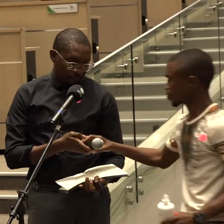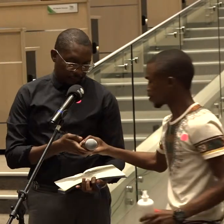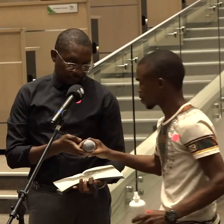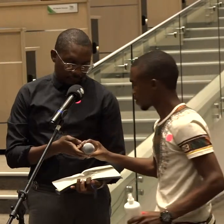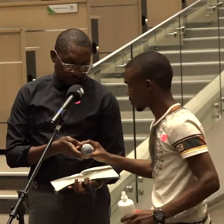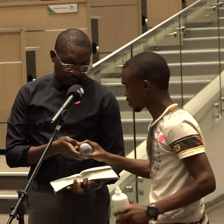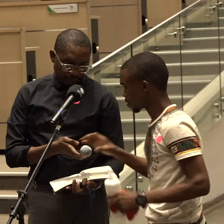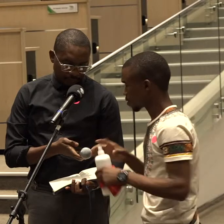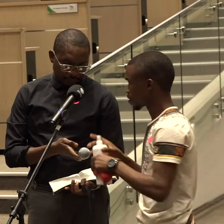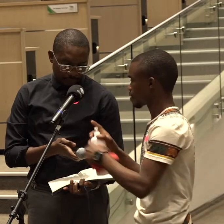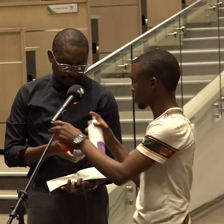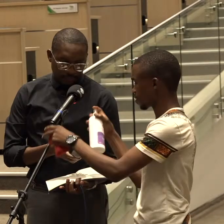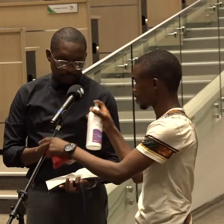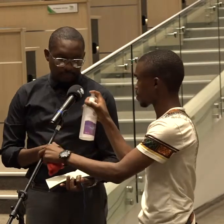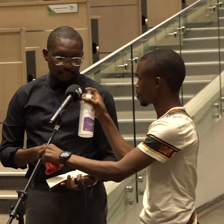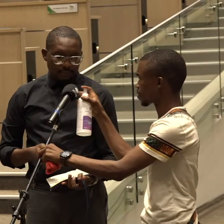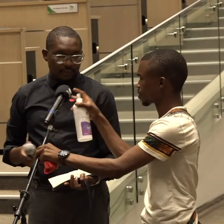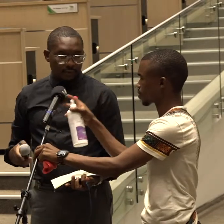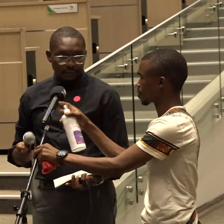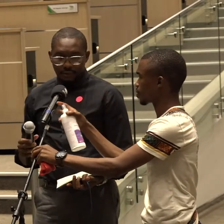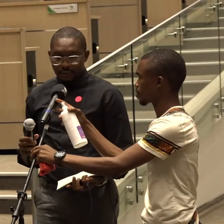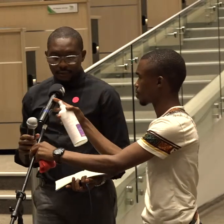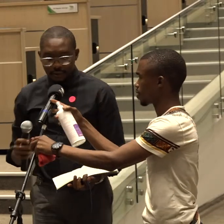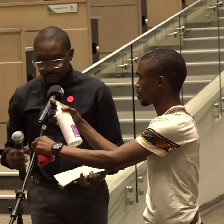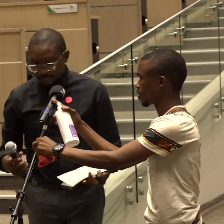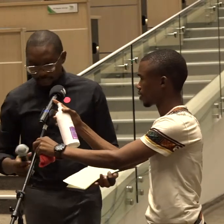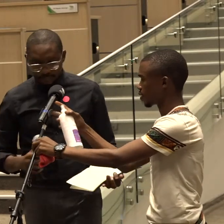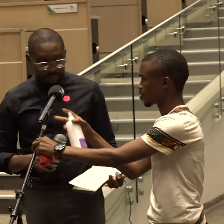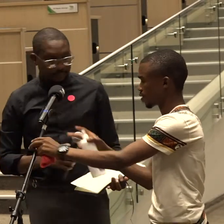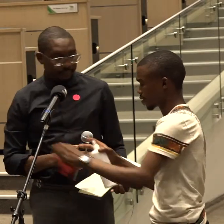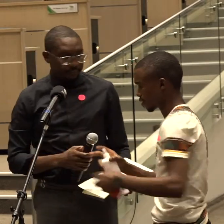stop it